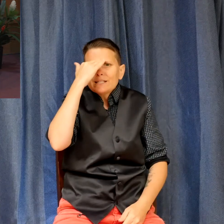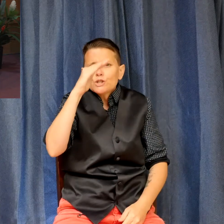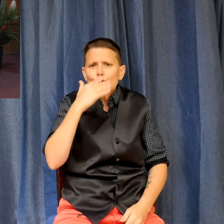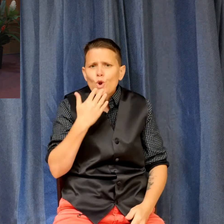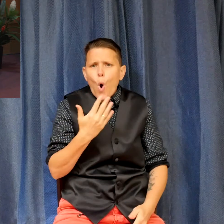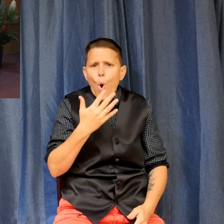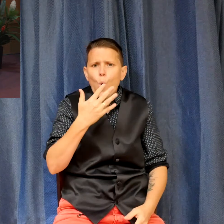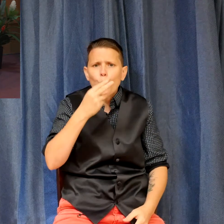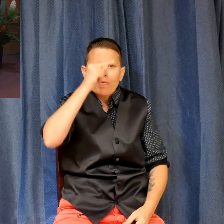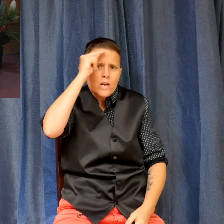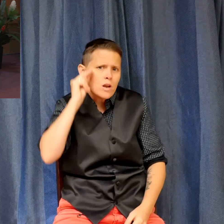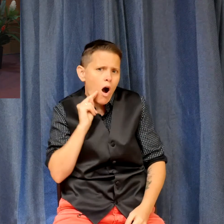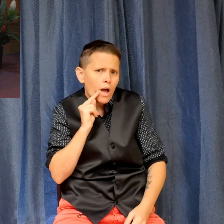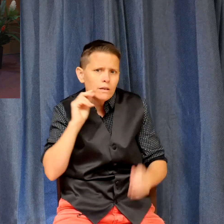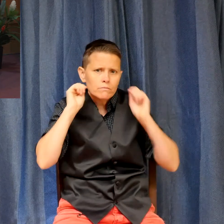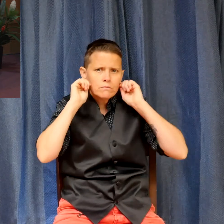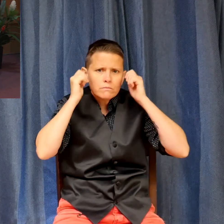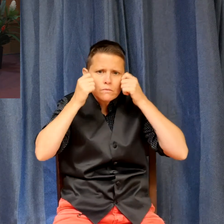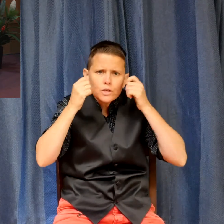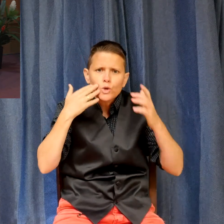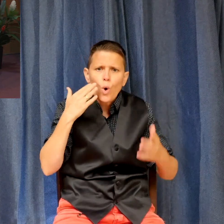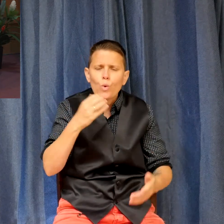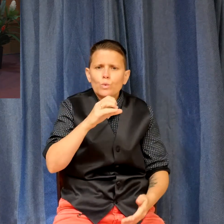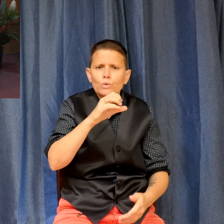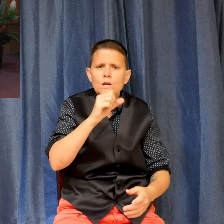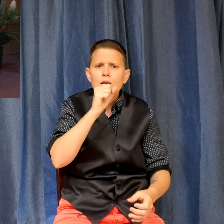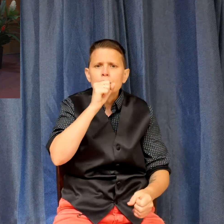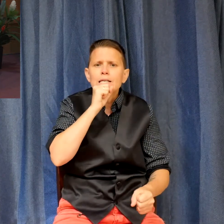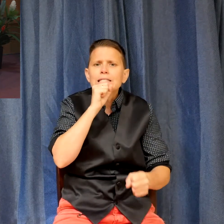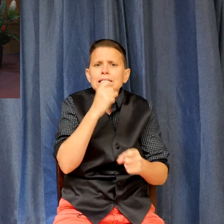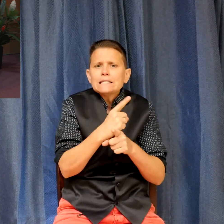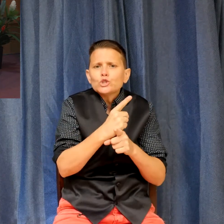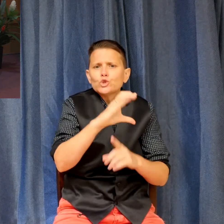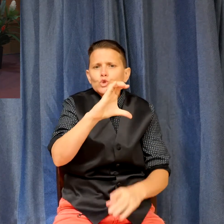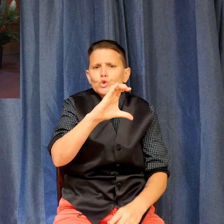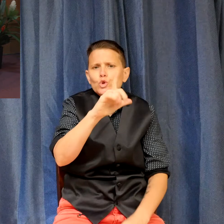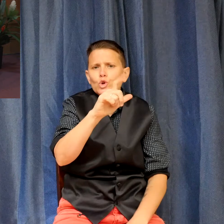before yesterday. Oh my gosh. I just thought, I'm going to put,